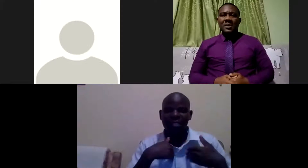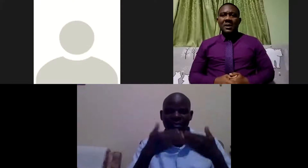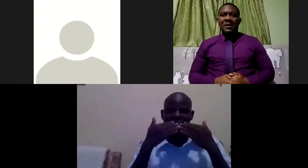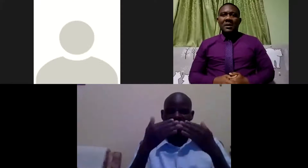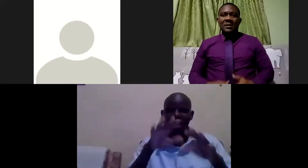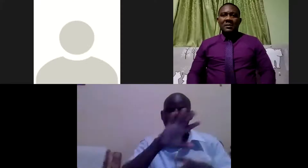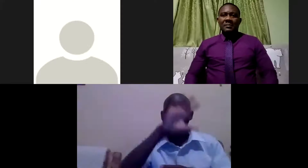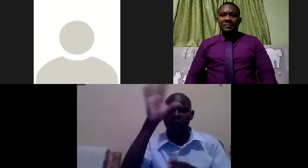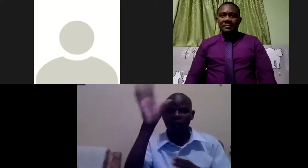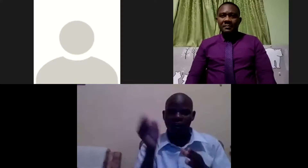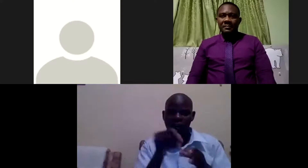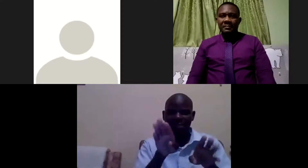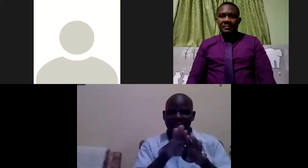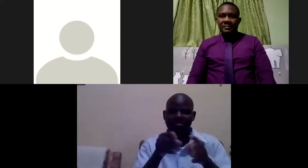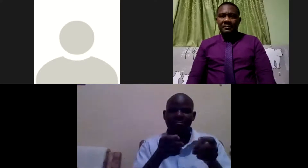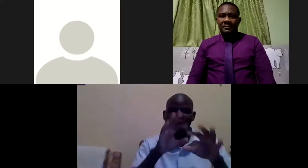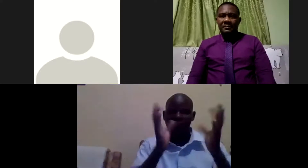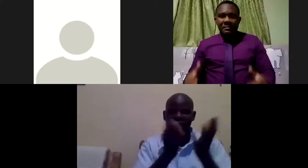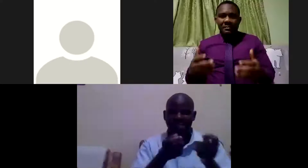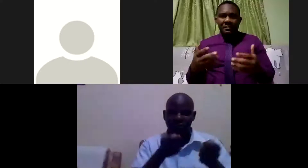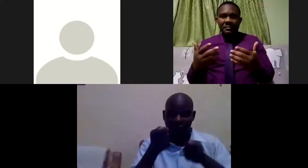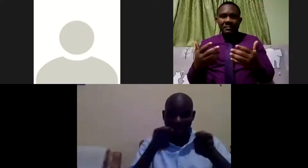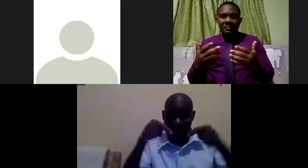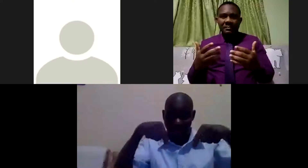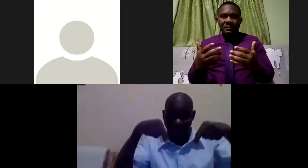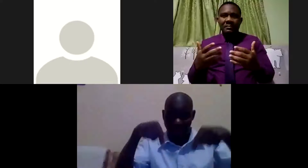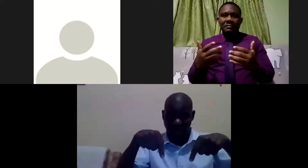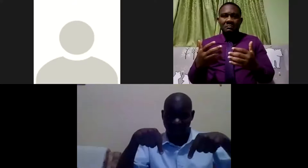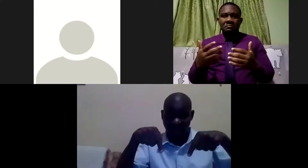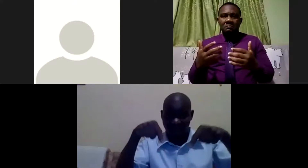Yeah, I think now everyone can open the presentation.